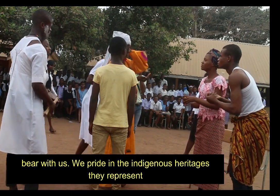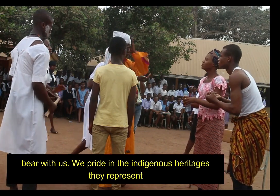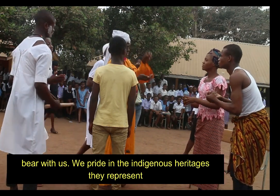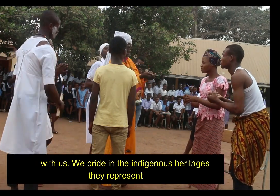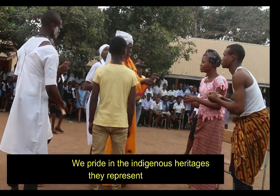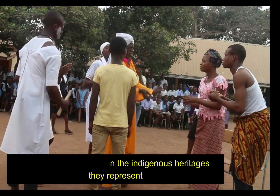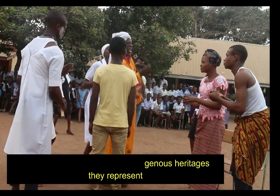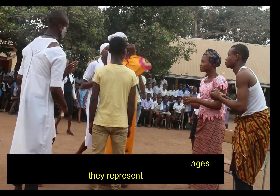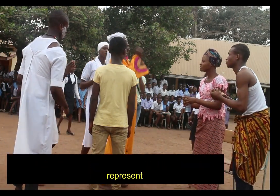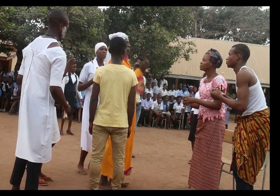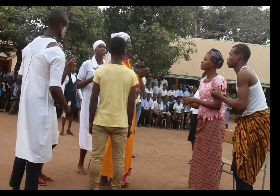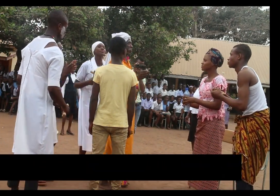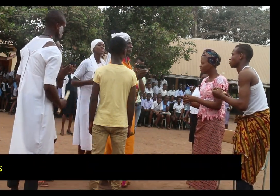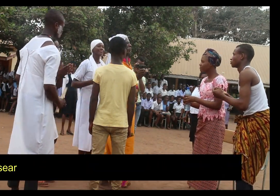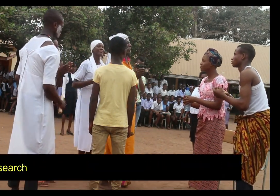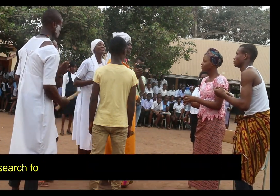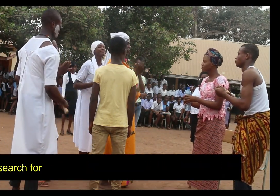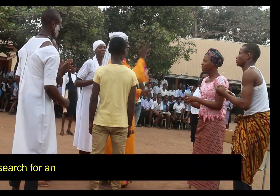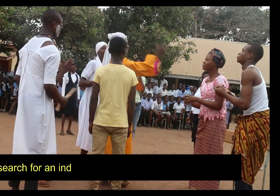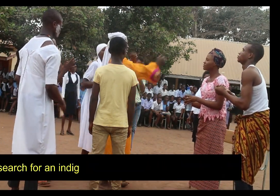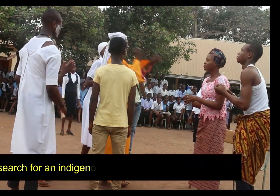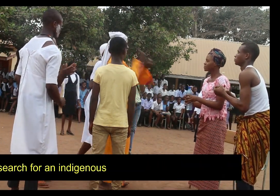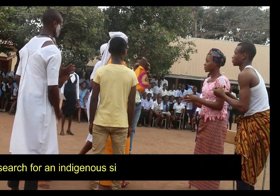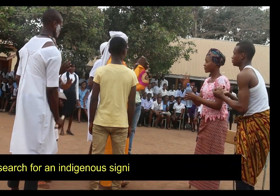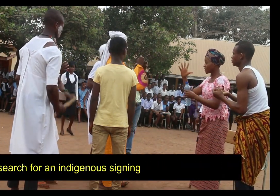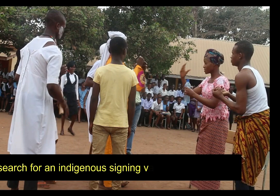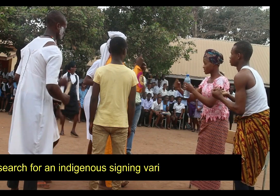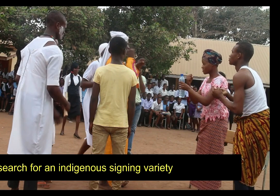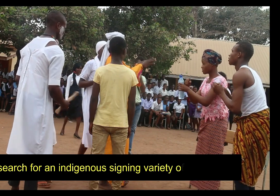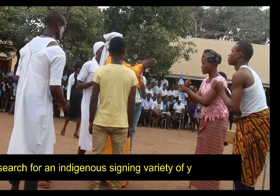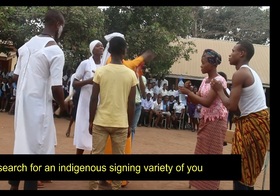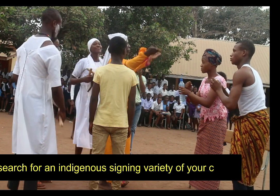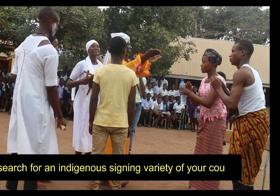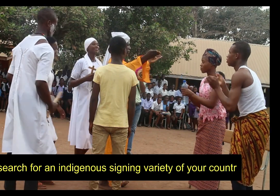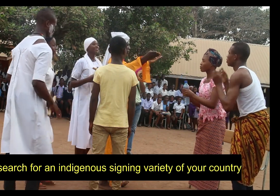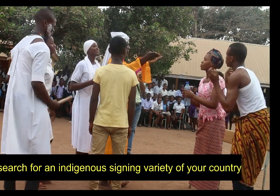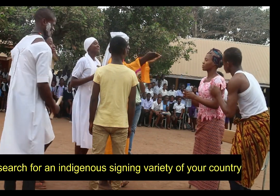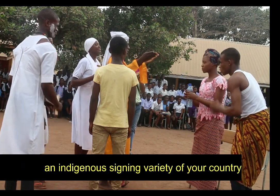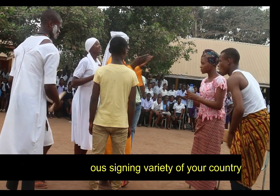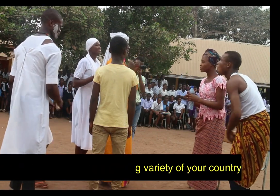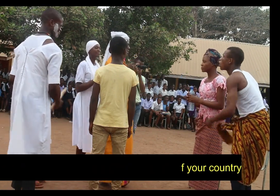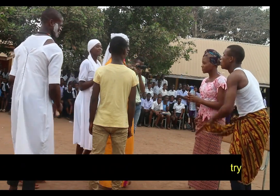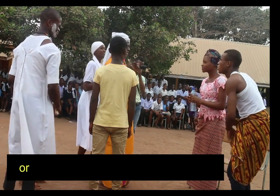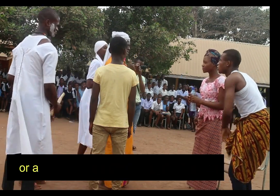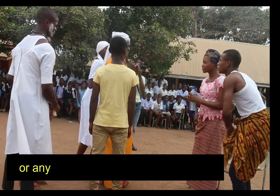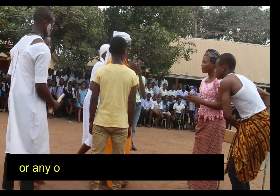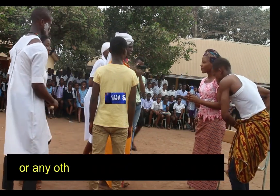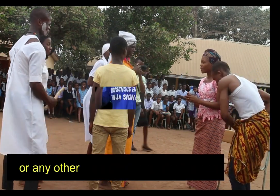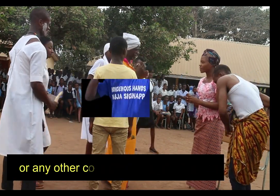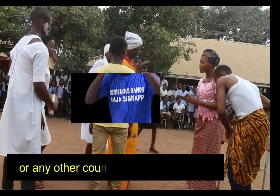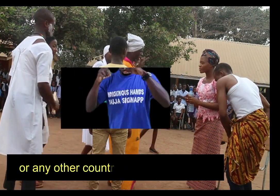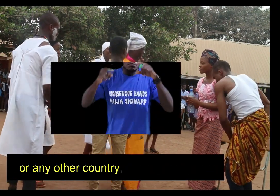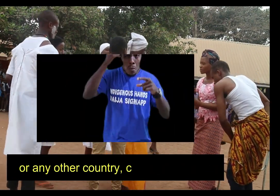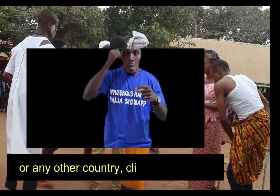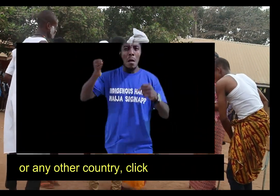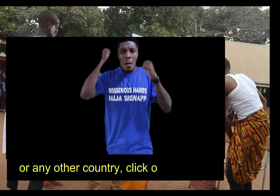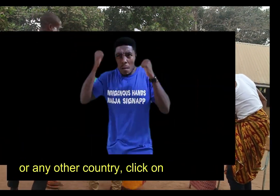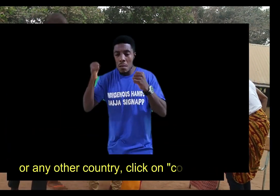they represent. To search for an indigenous signing variety of your country or any other country, click